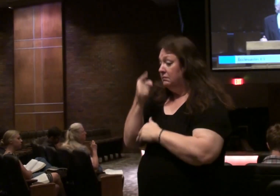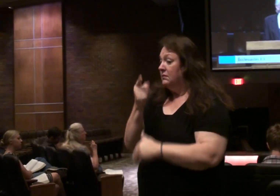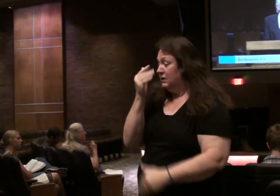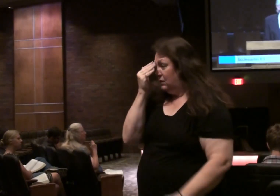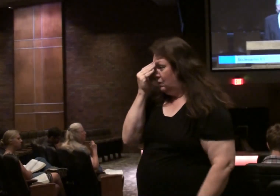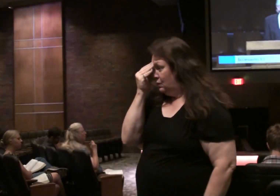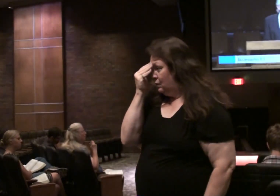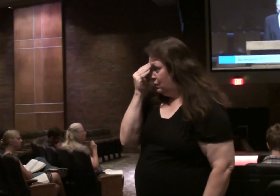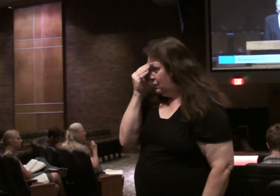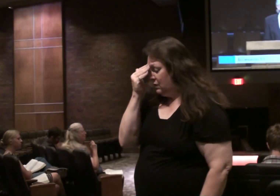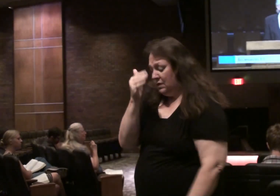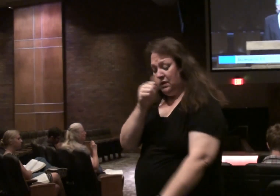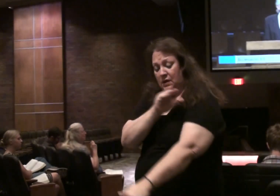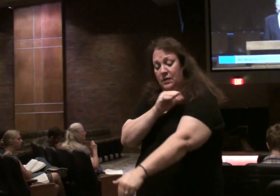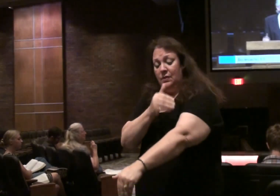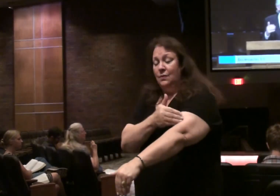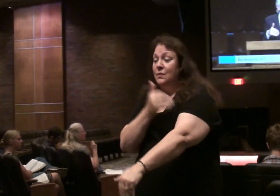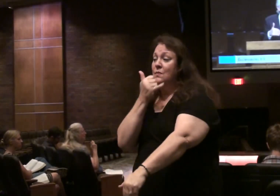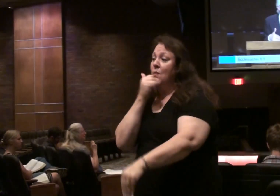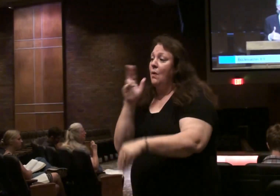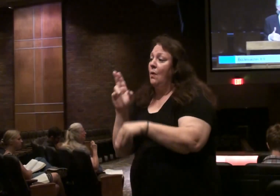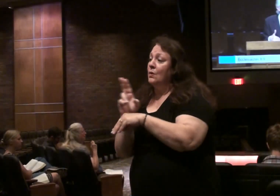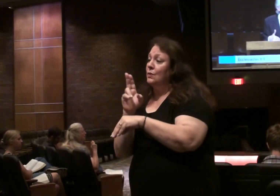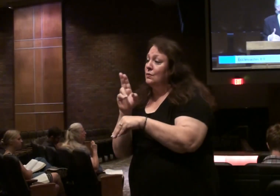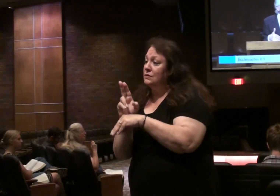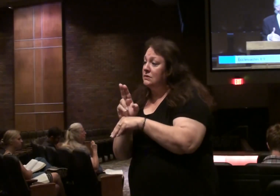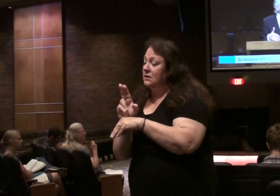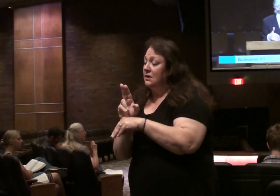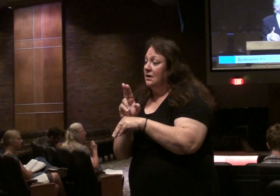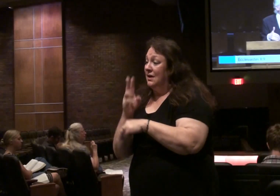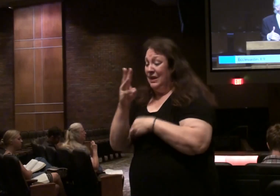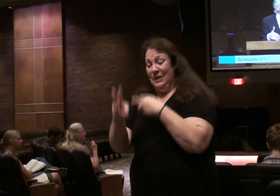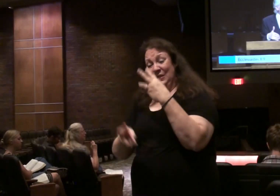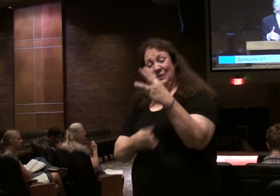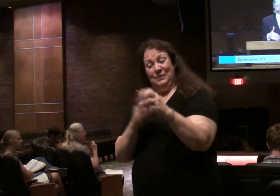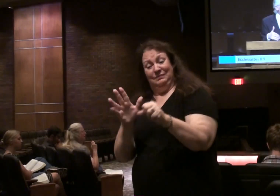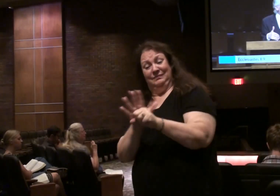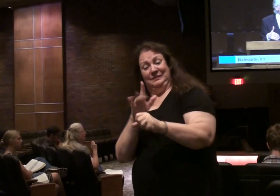knows. Authority is misused. We live in a fallen world,